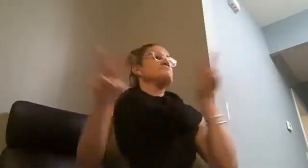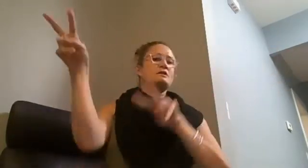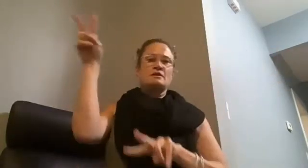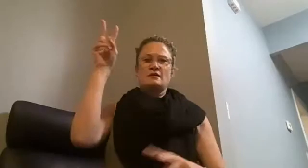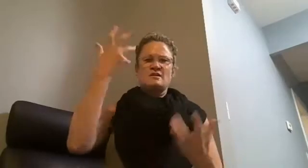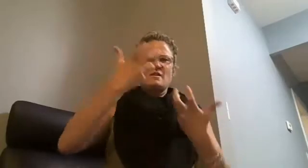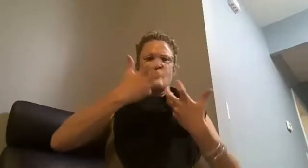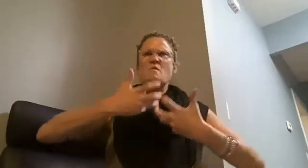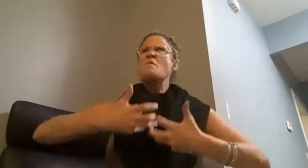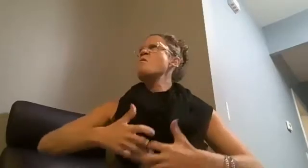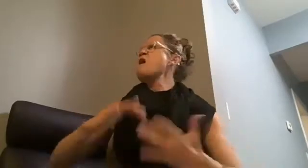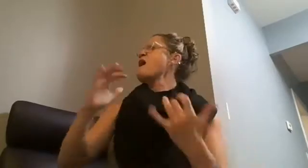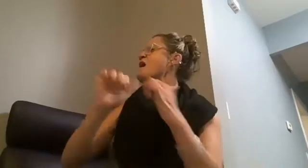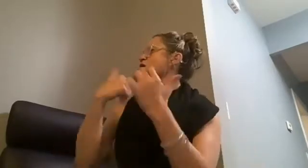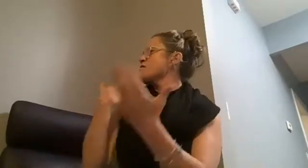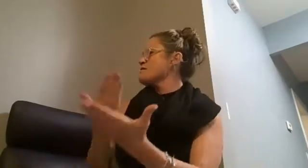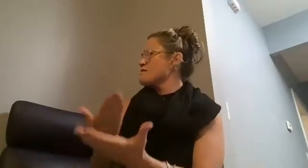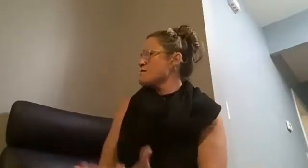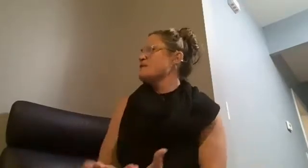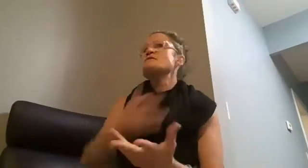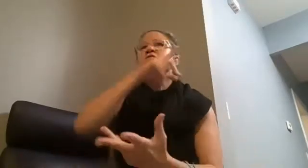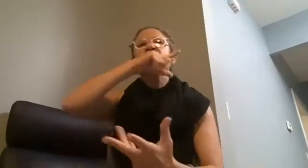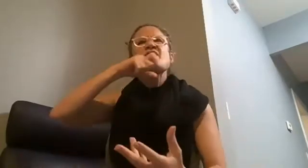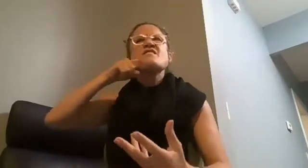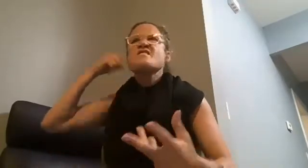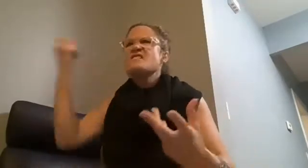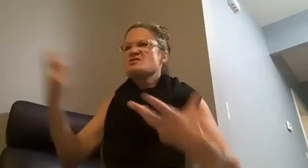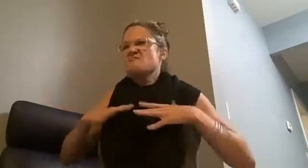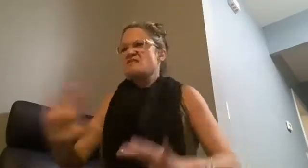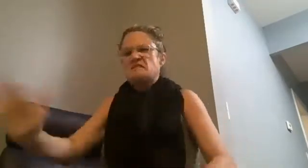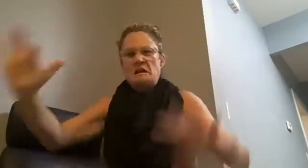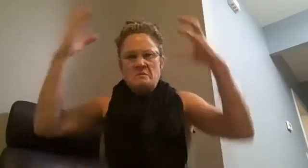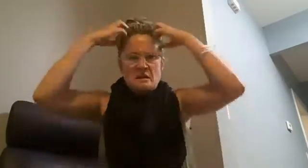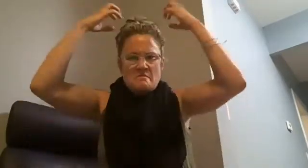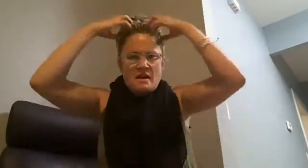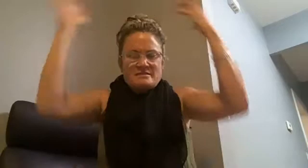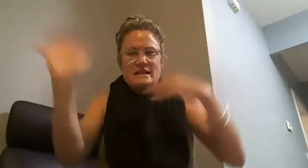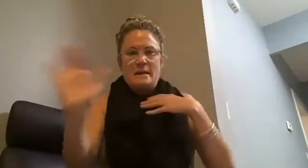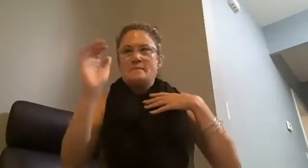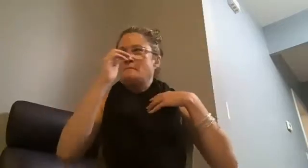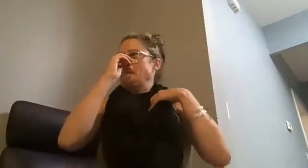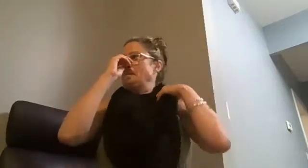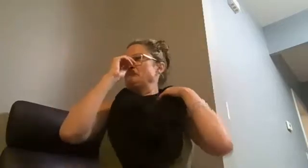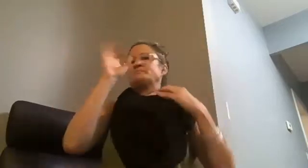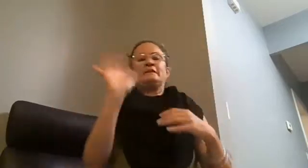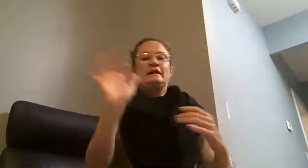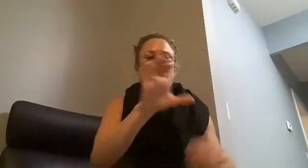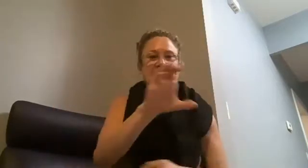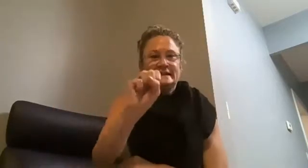that you arrived in the Mojave Desert face down, dressed like Mickey Mouse, kind of like CSI AA or something. And